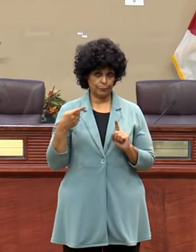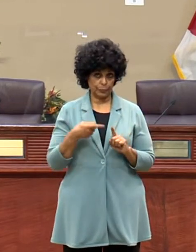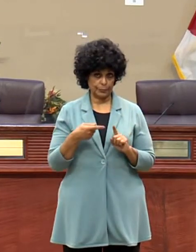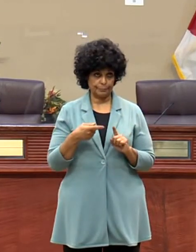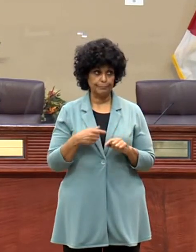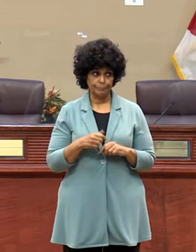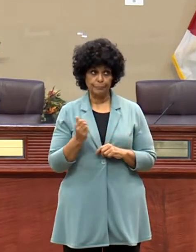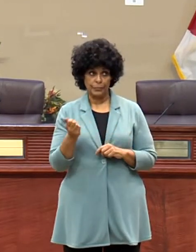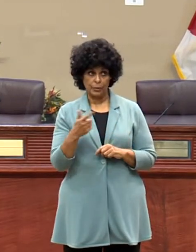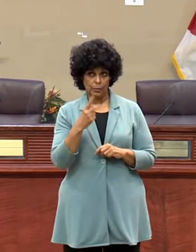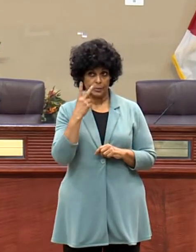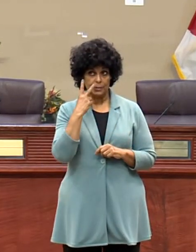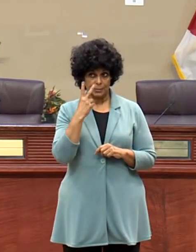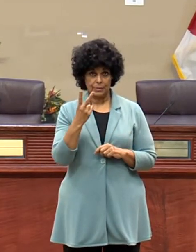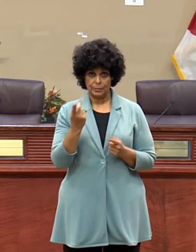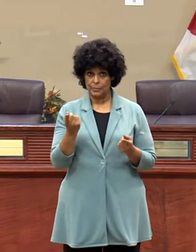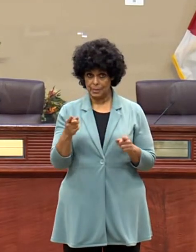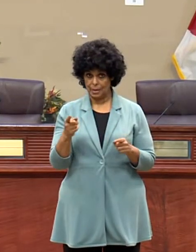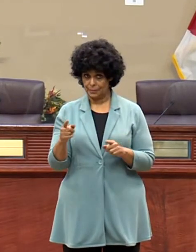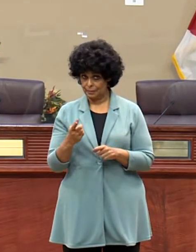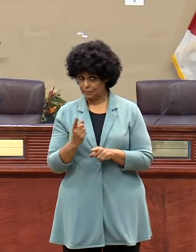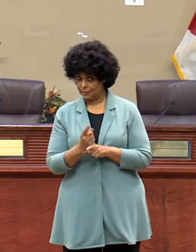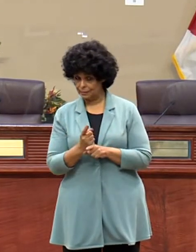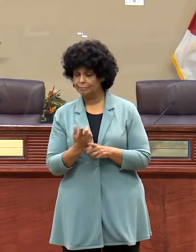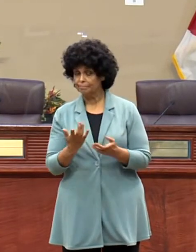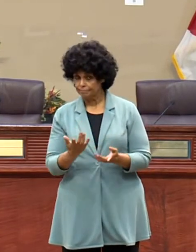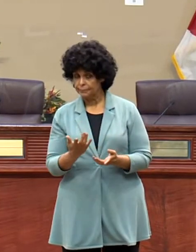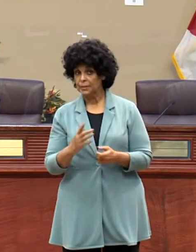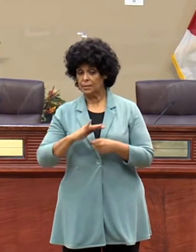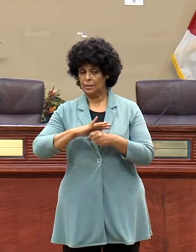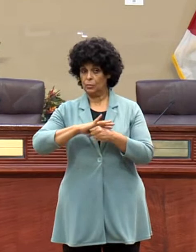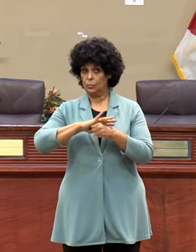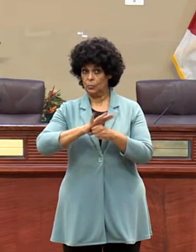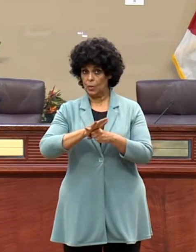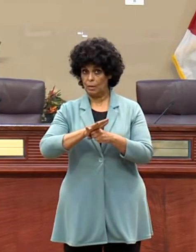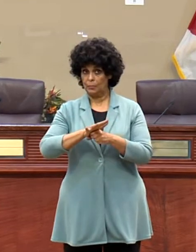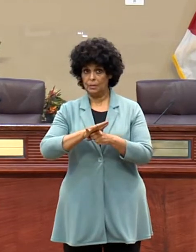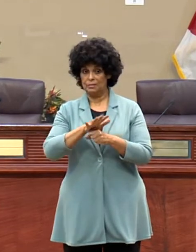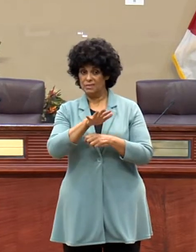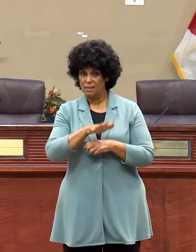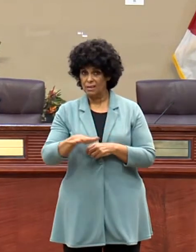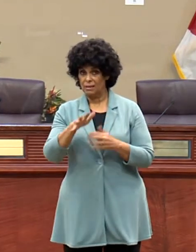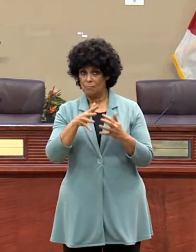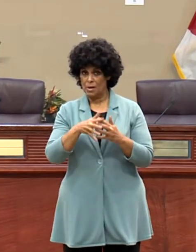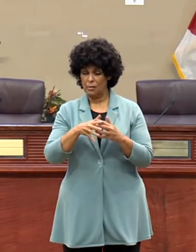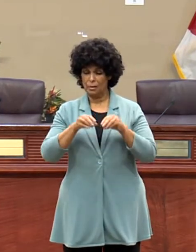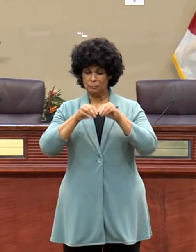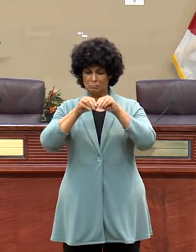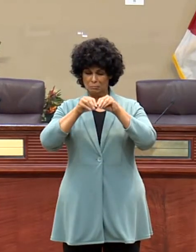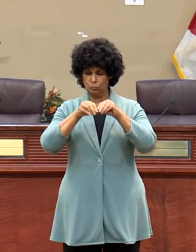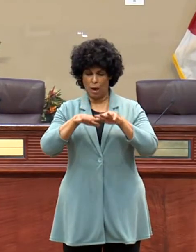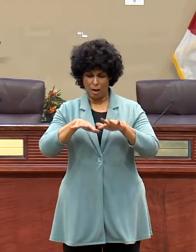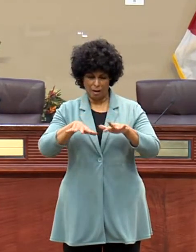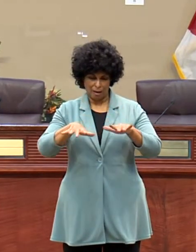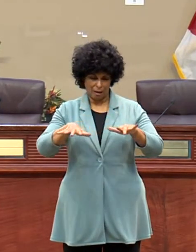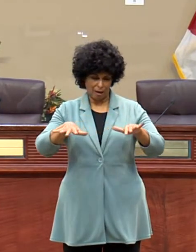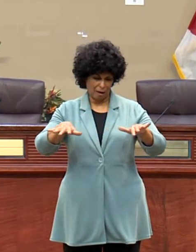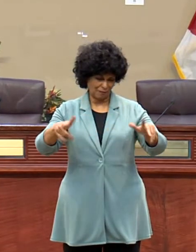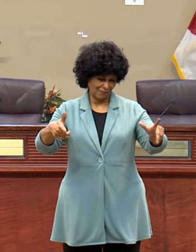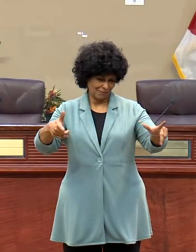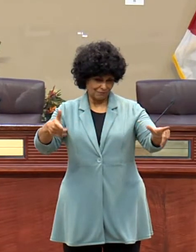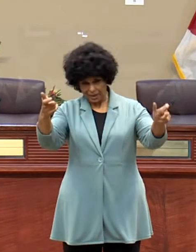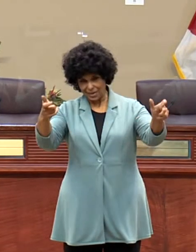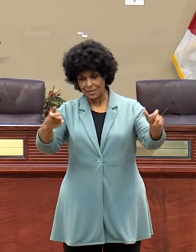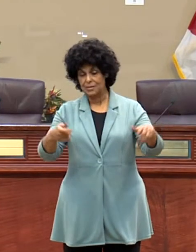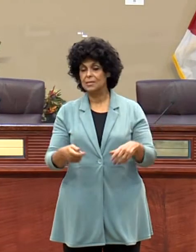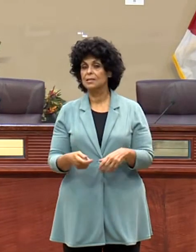happening, that the virus has been spreading rapidly throughout America, certainly throughout our community. And I